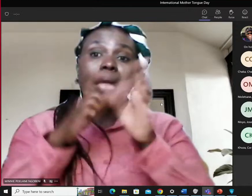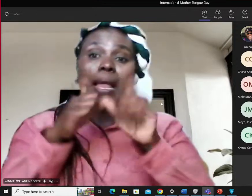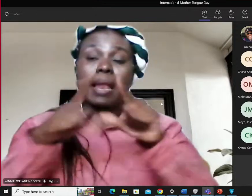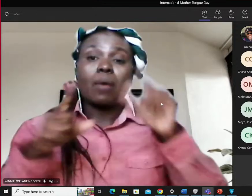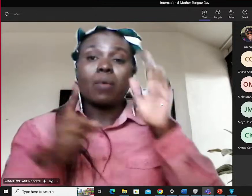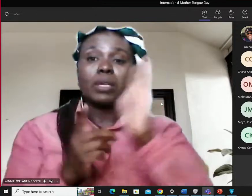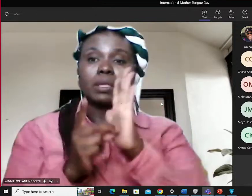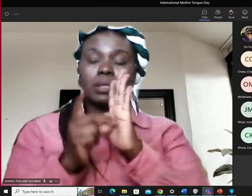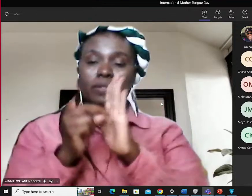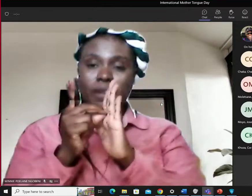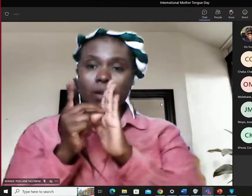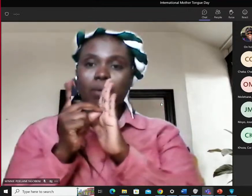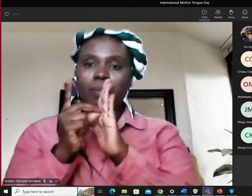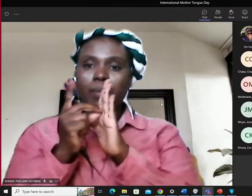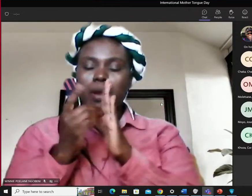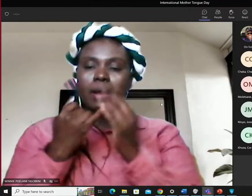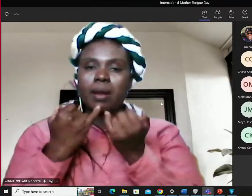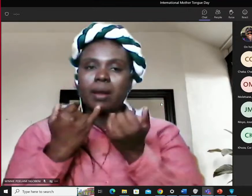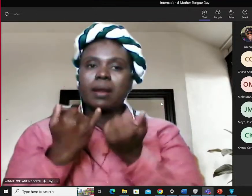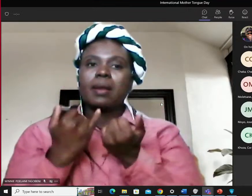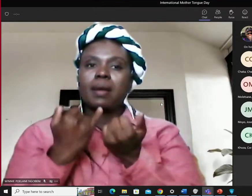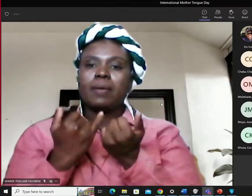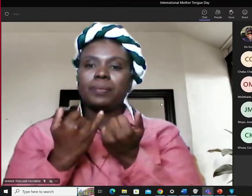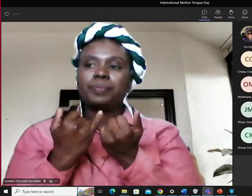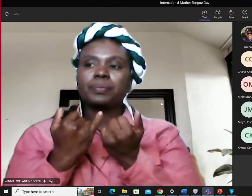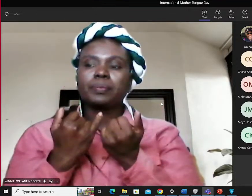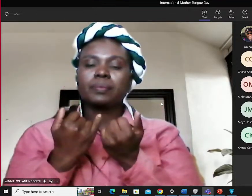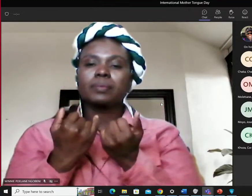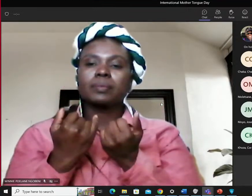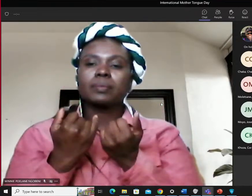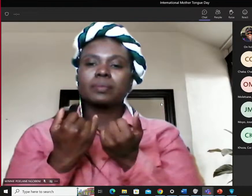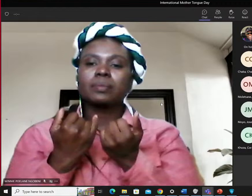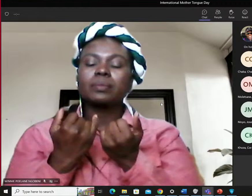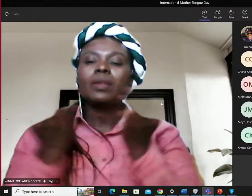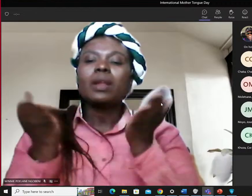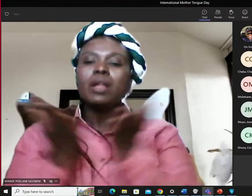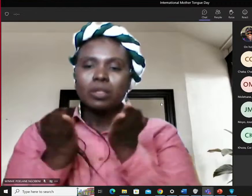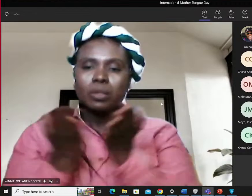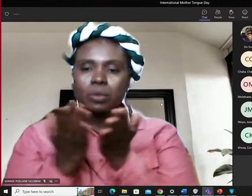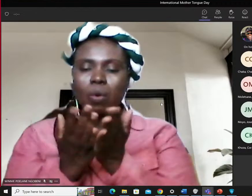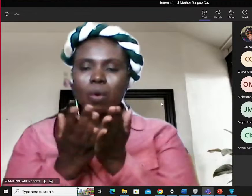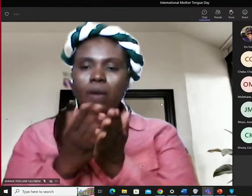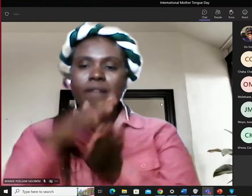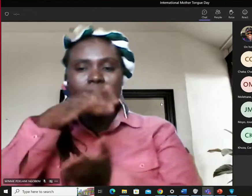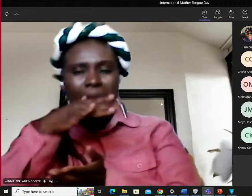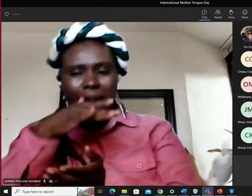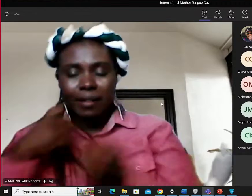So when the school for the African deaf started in